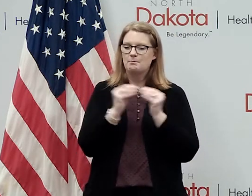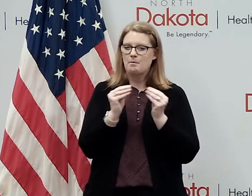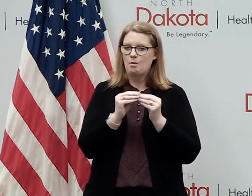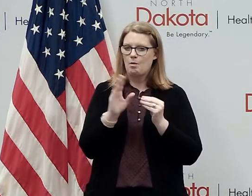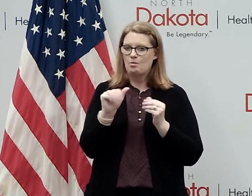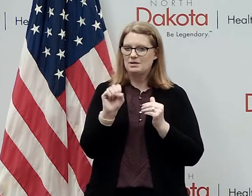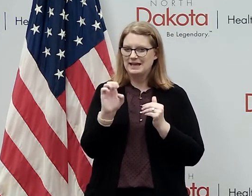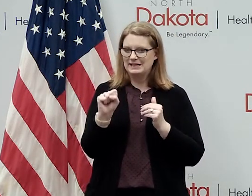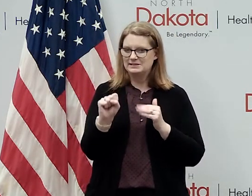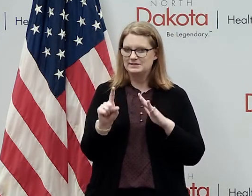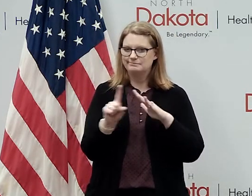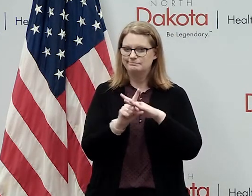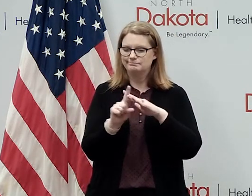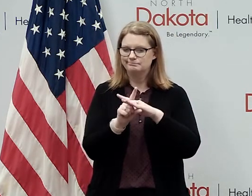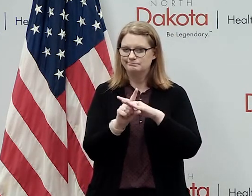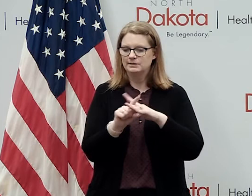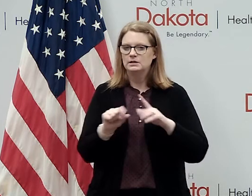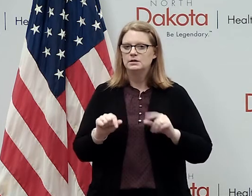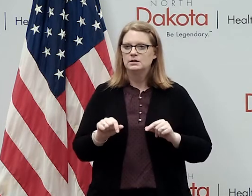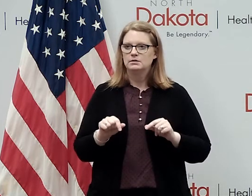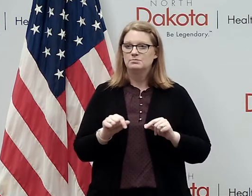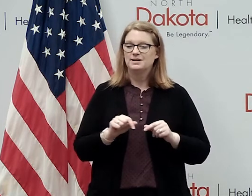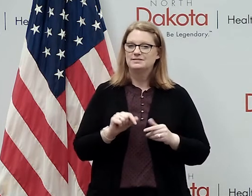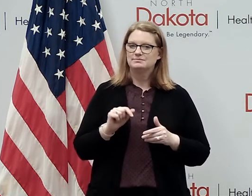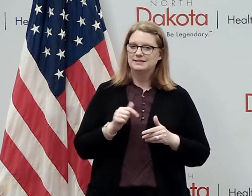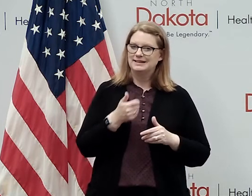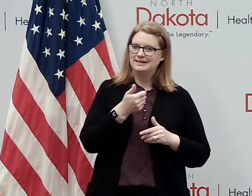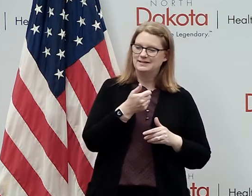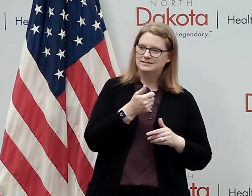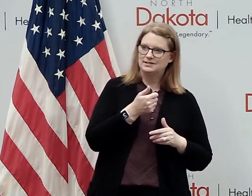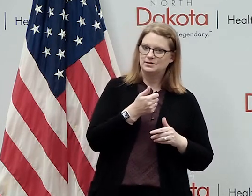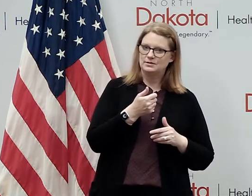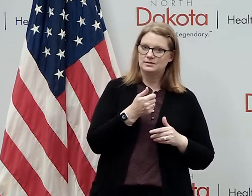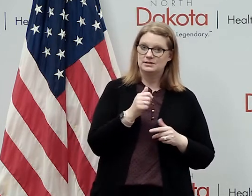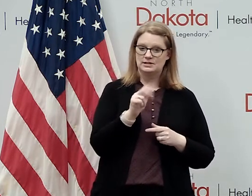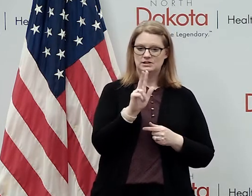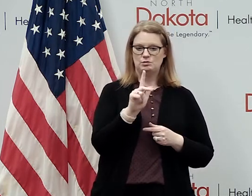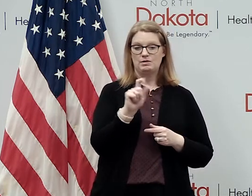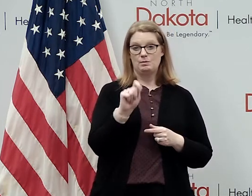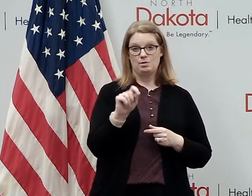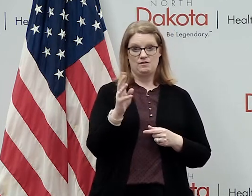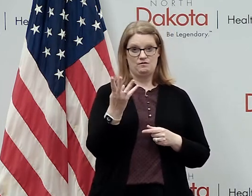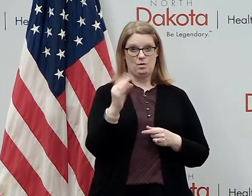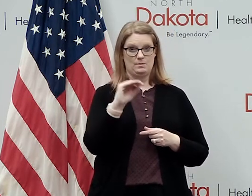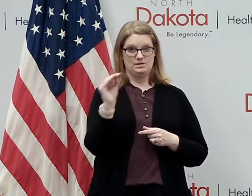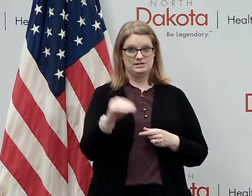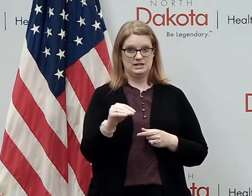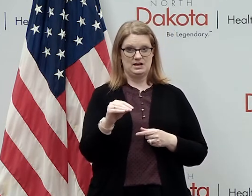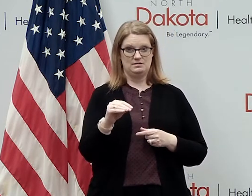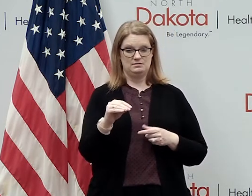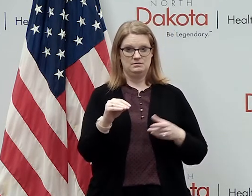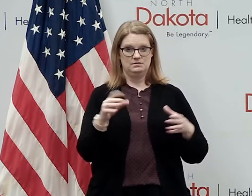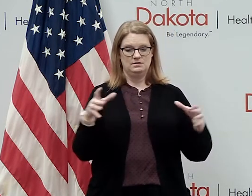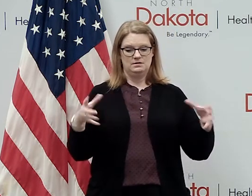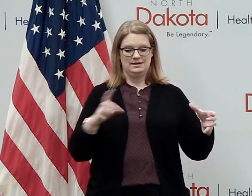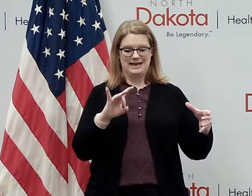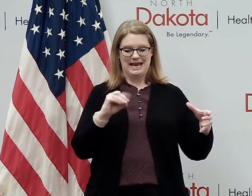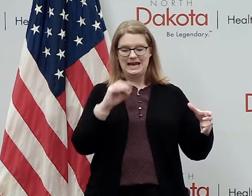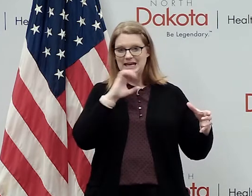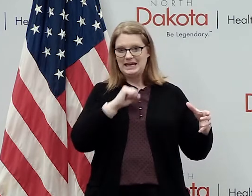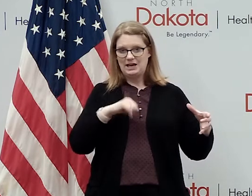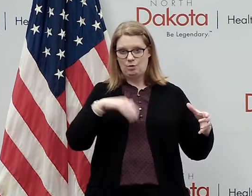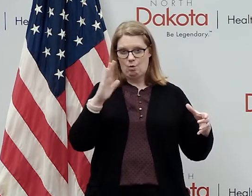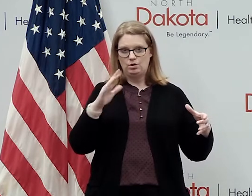cases, but we've had fewer deaths. But 23.4% of those 80 or over who've